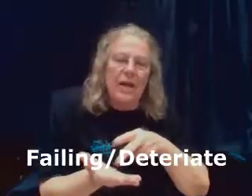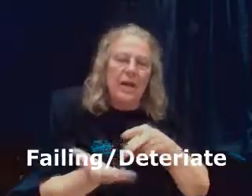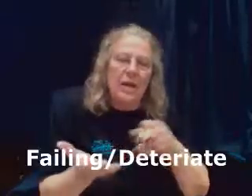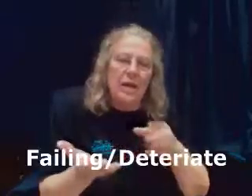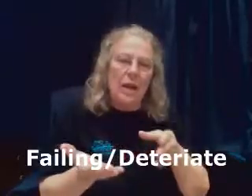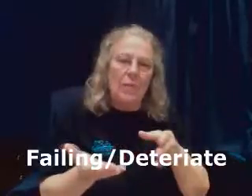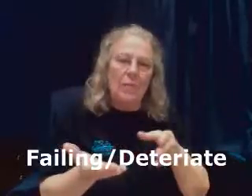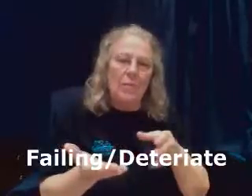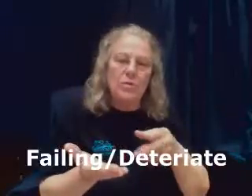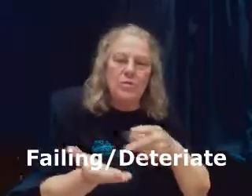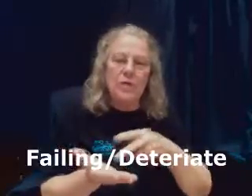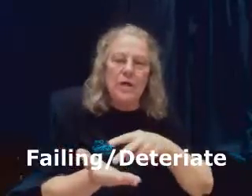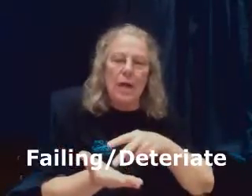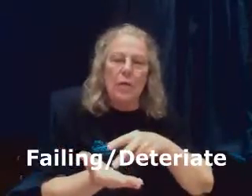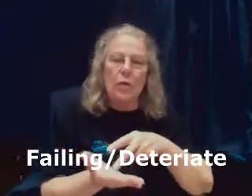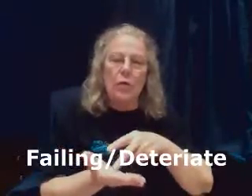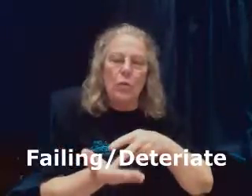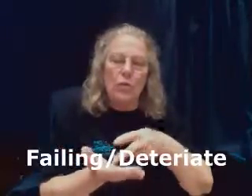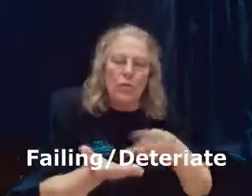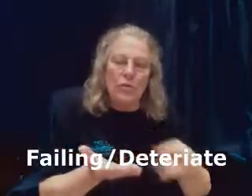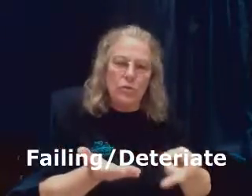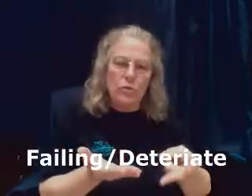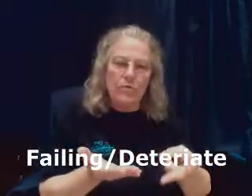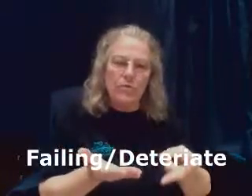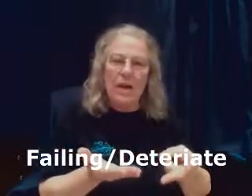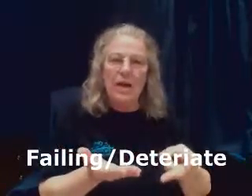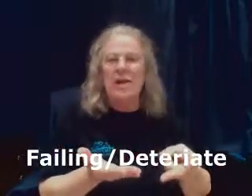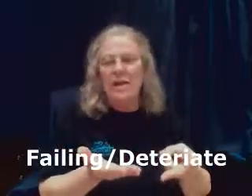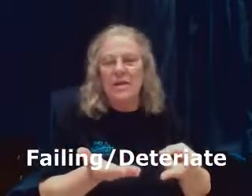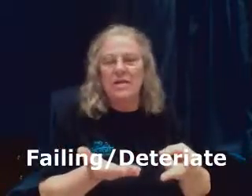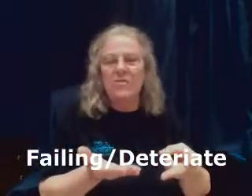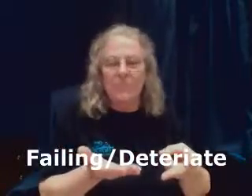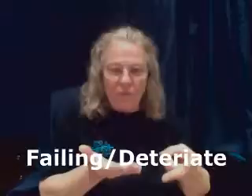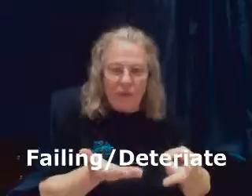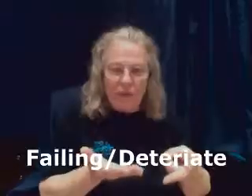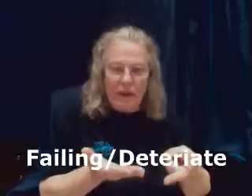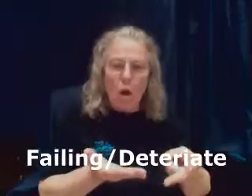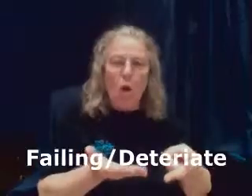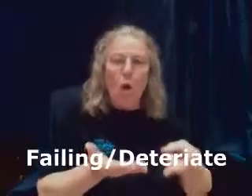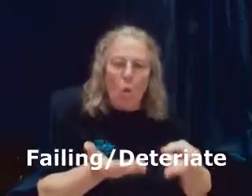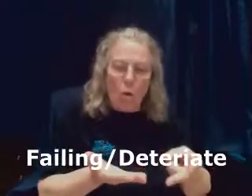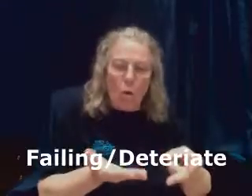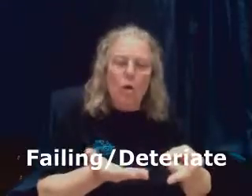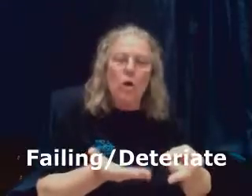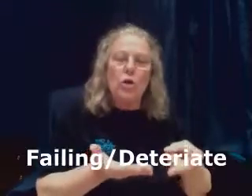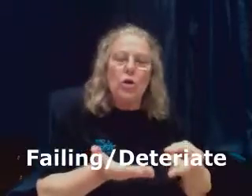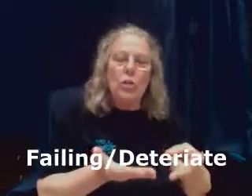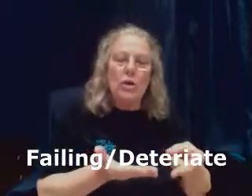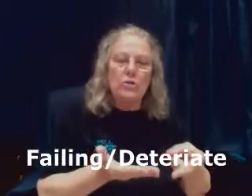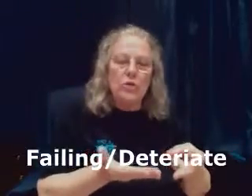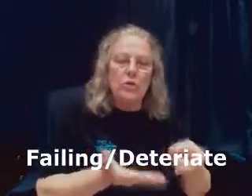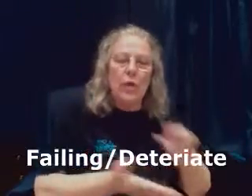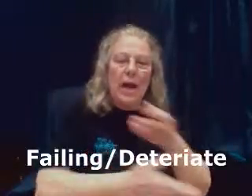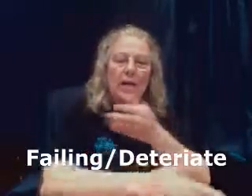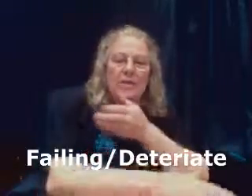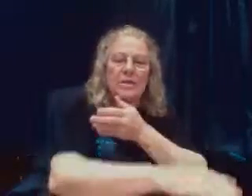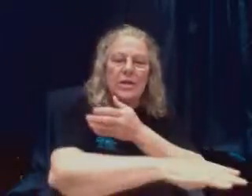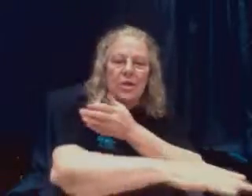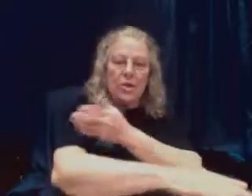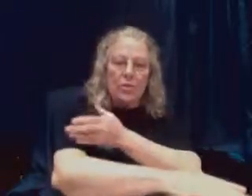Failing, most of the time you will either do failing like it's falling, or you will do a